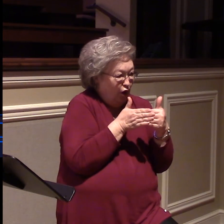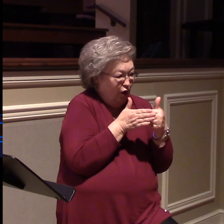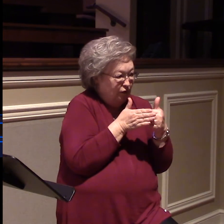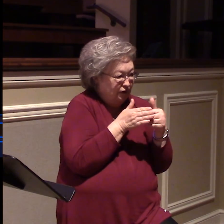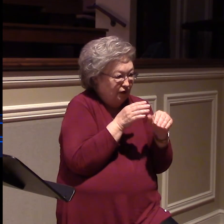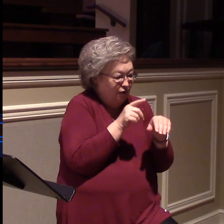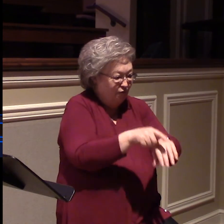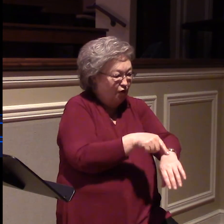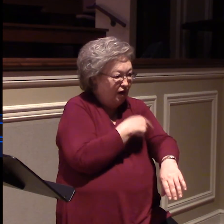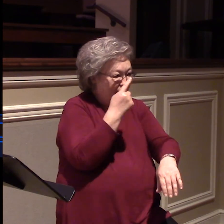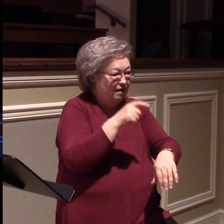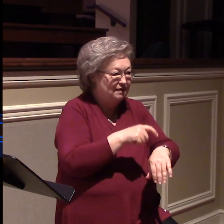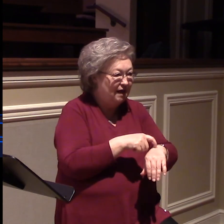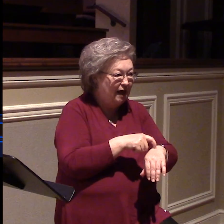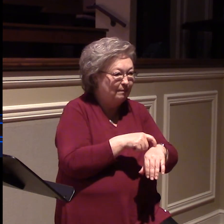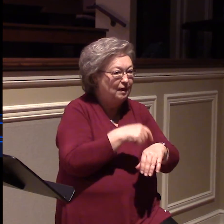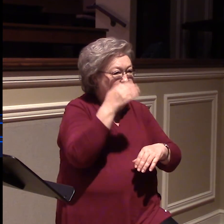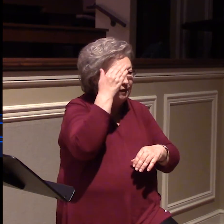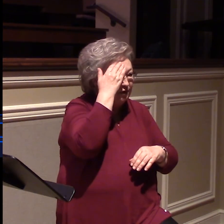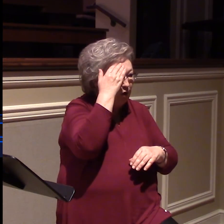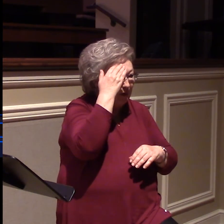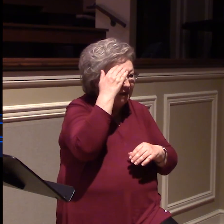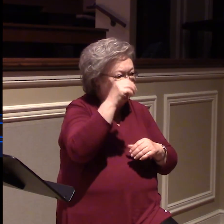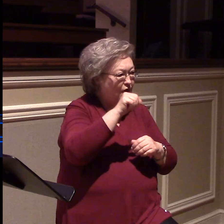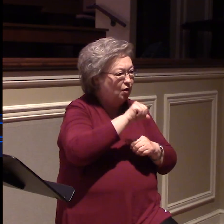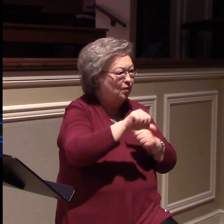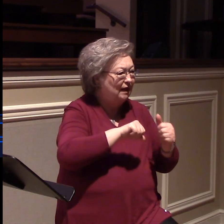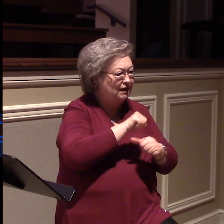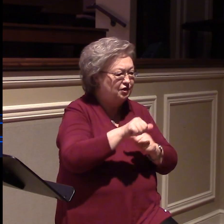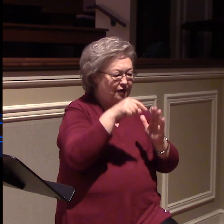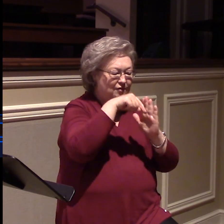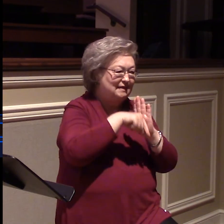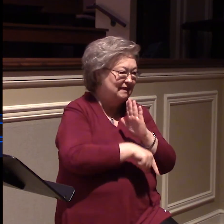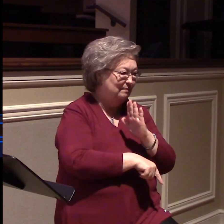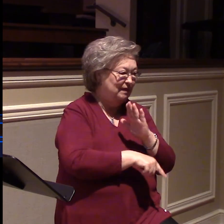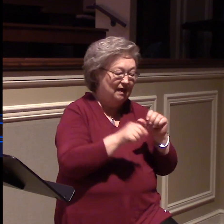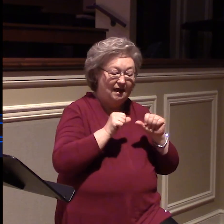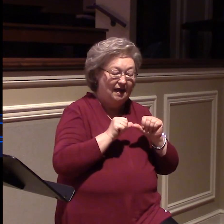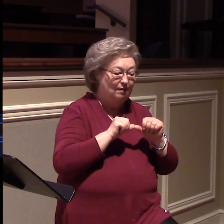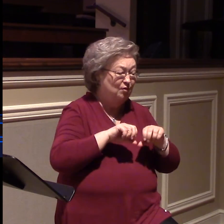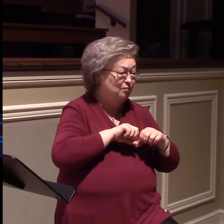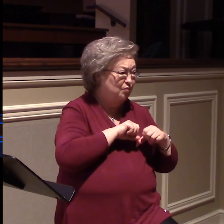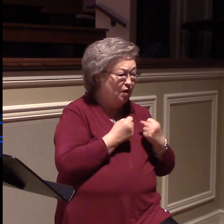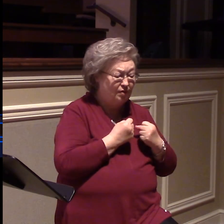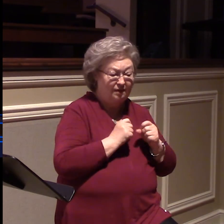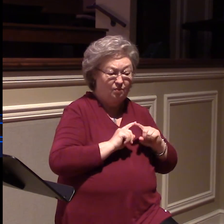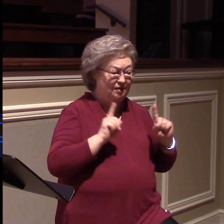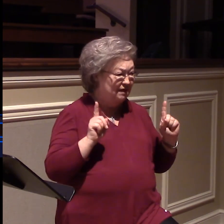extended period of time so that we know each other deeply and continue to love each other even though we're broken, we're